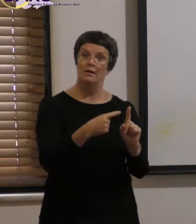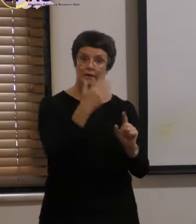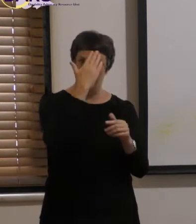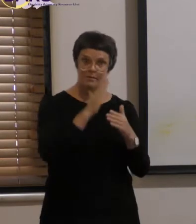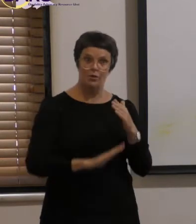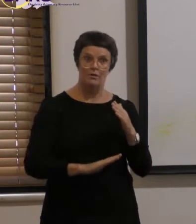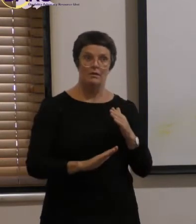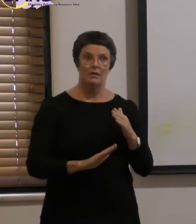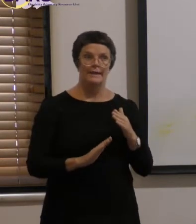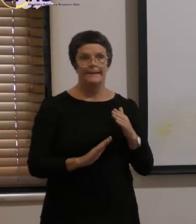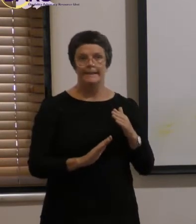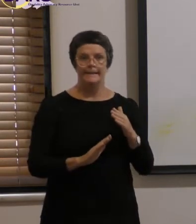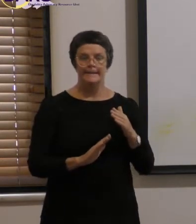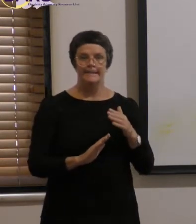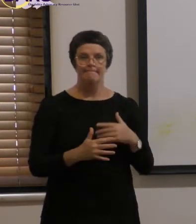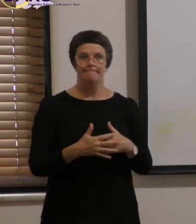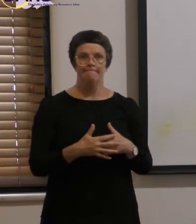on